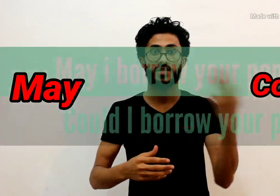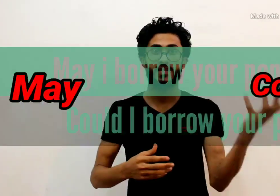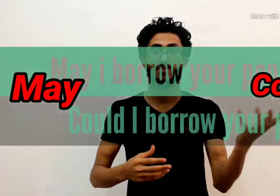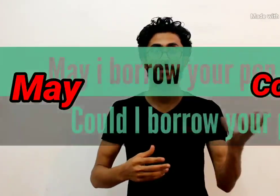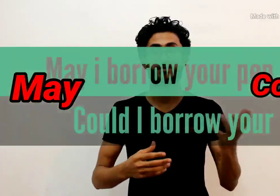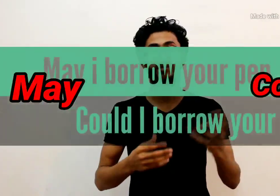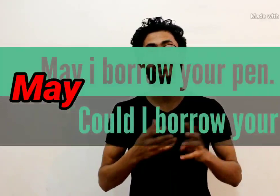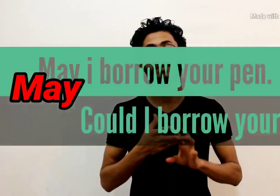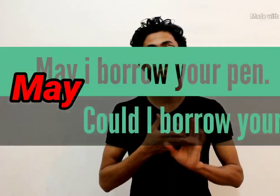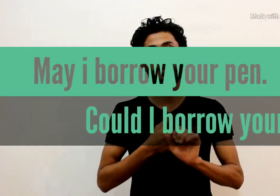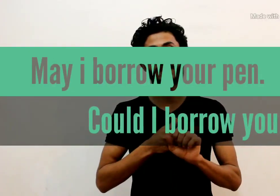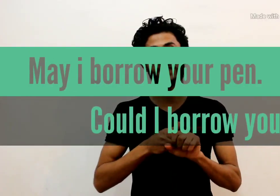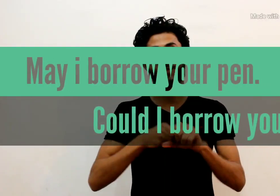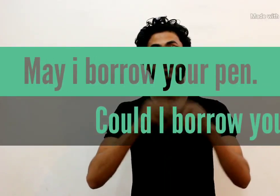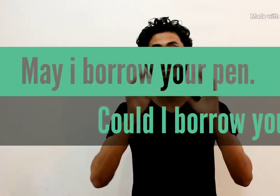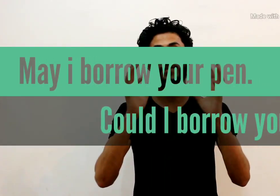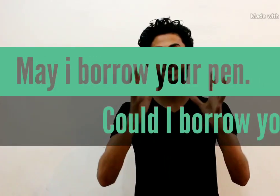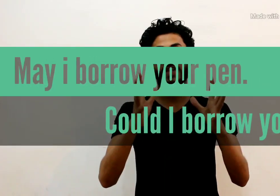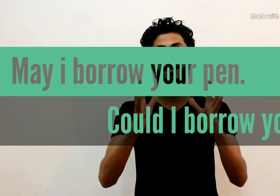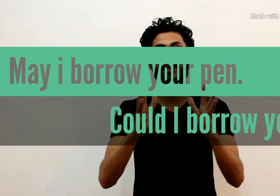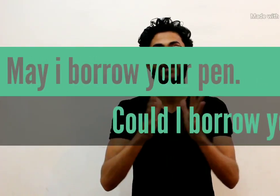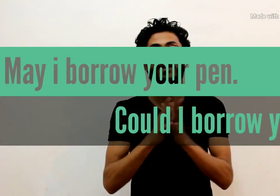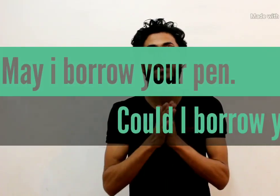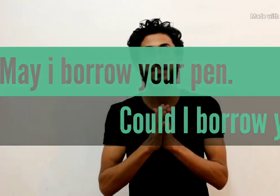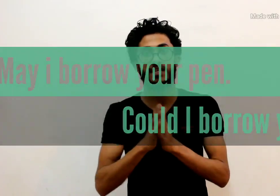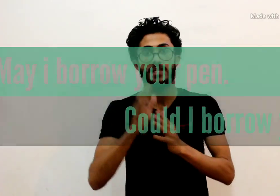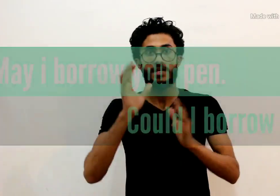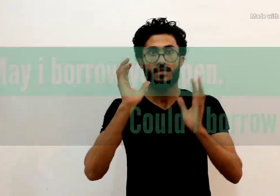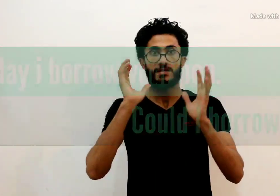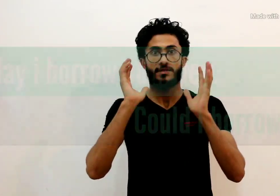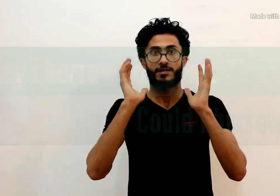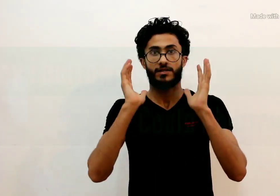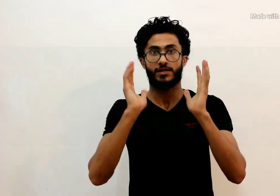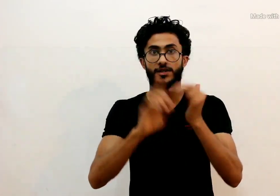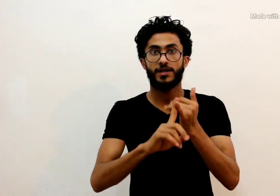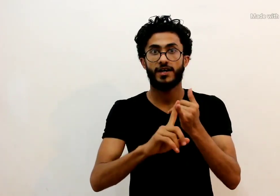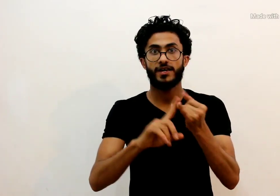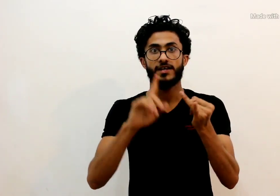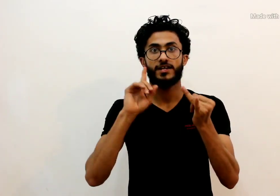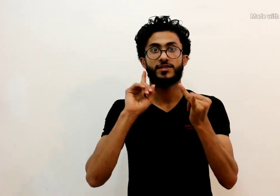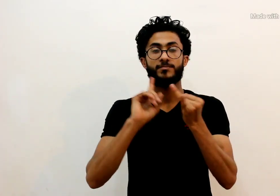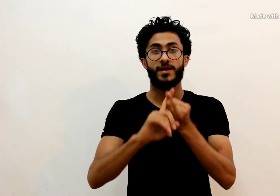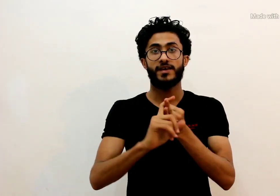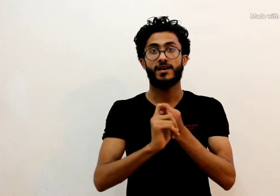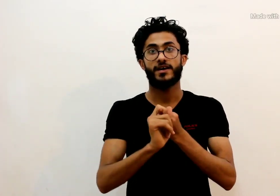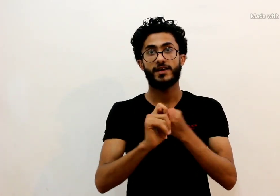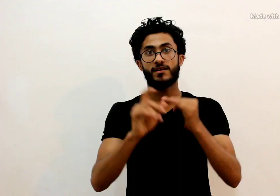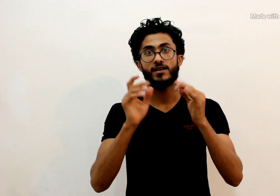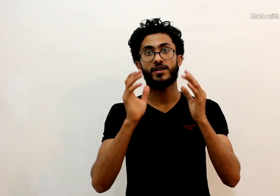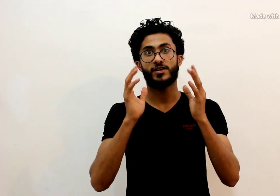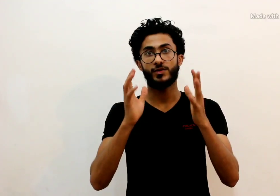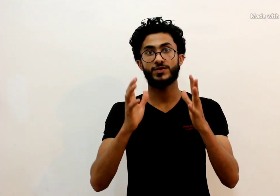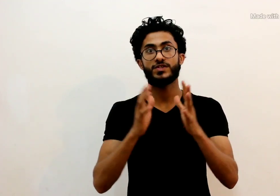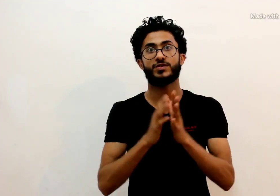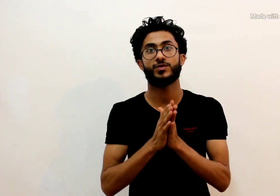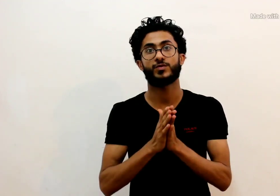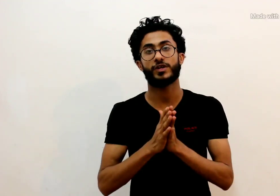I borrow your pen please? Those are the same. See, could I and may I are used to